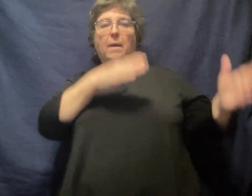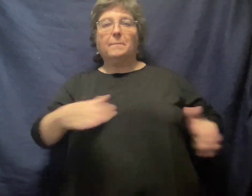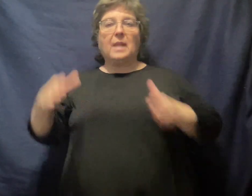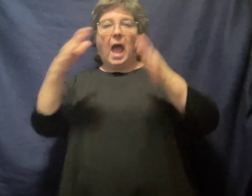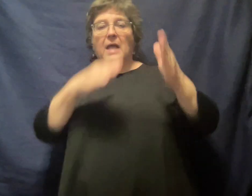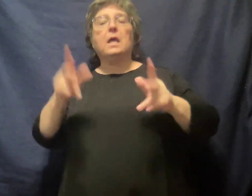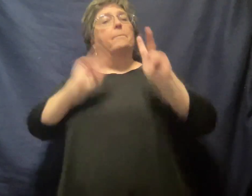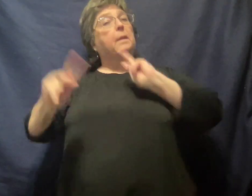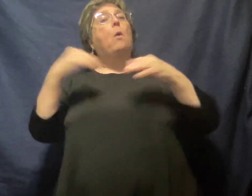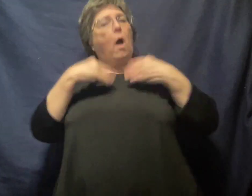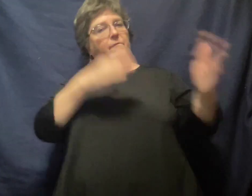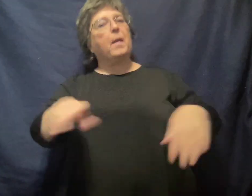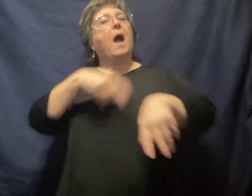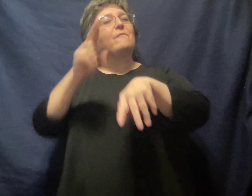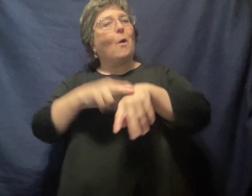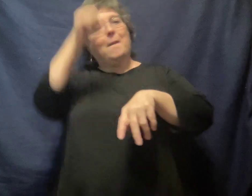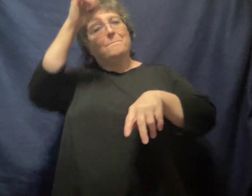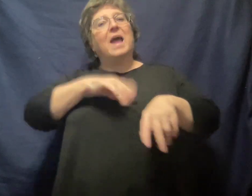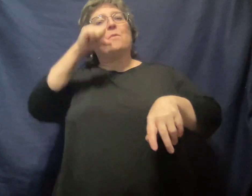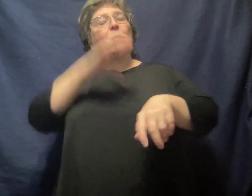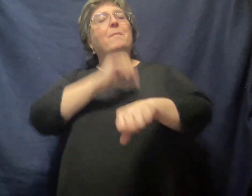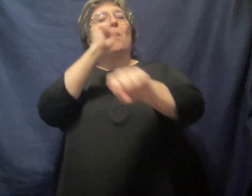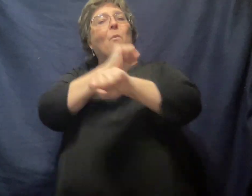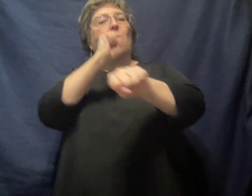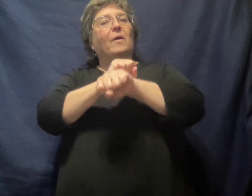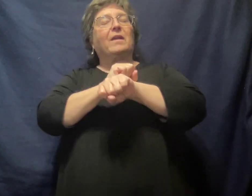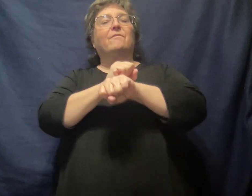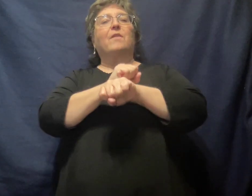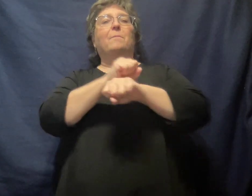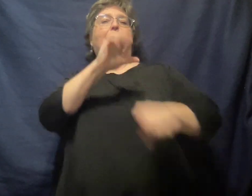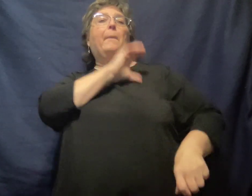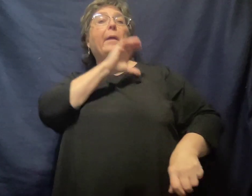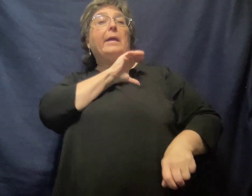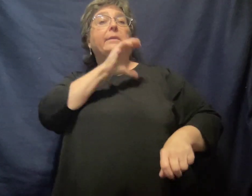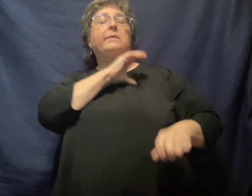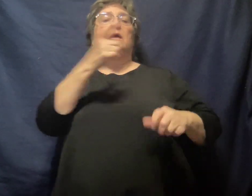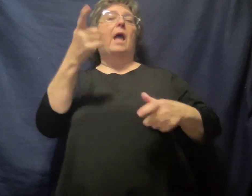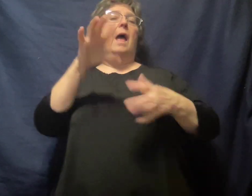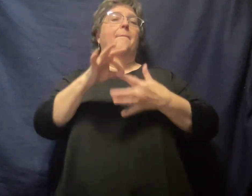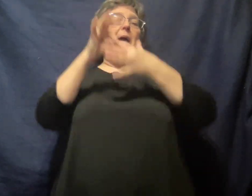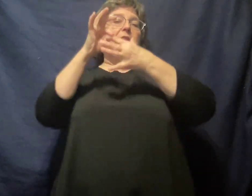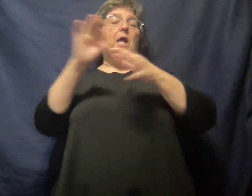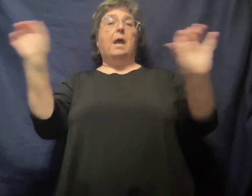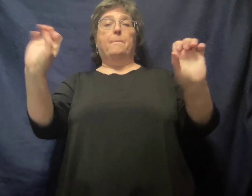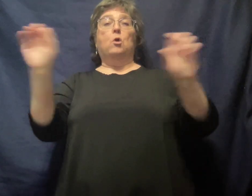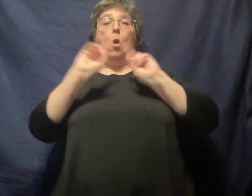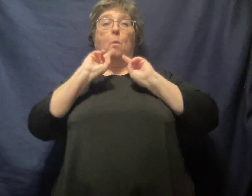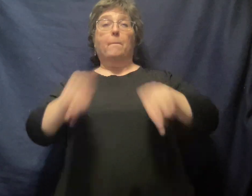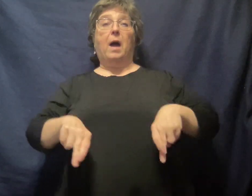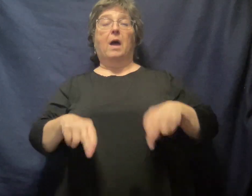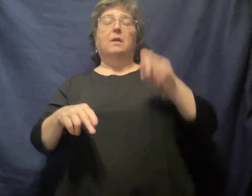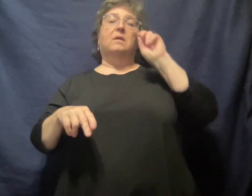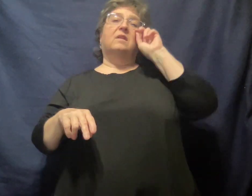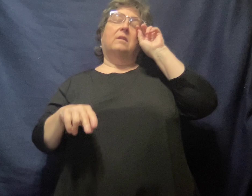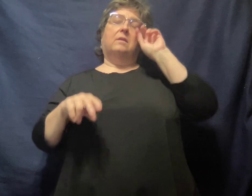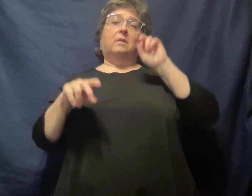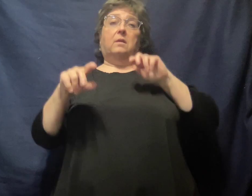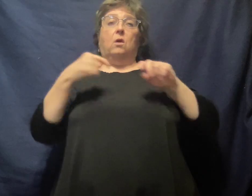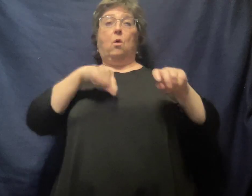had plans. The men and women working from law enforcement and especially the emergency responders. We've all delayed our